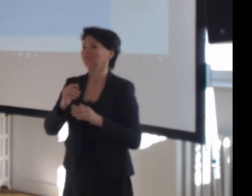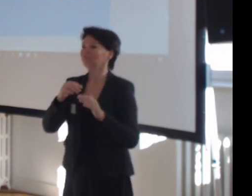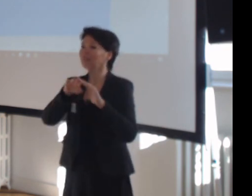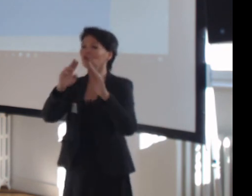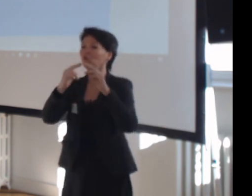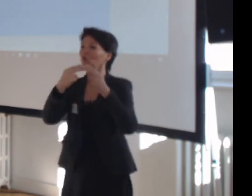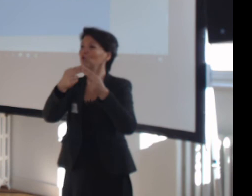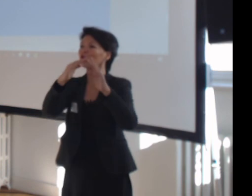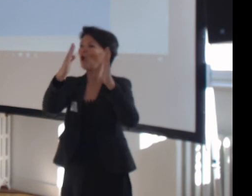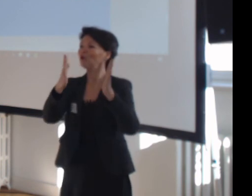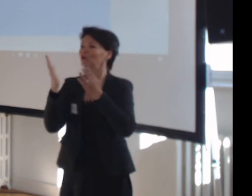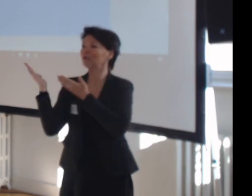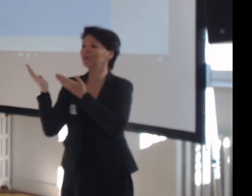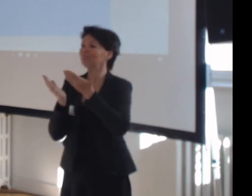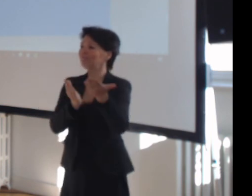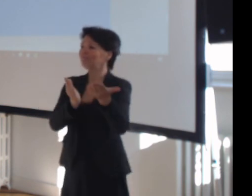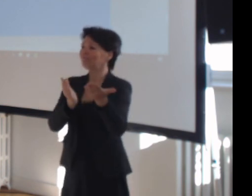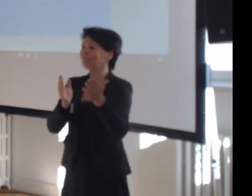home.